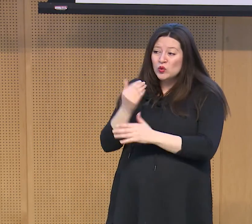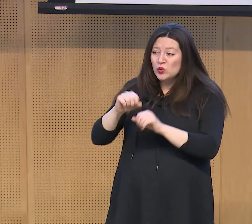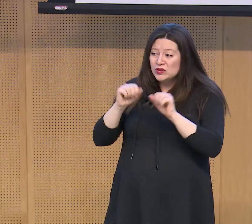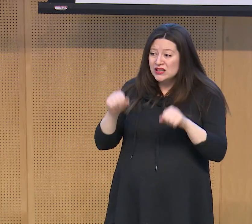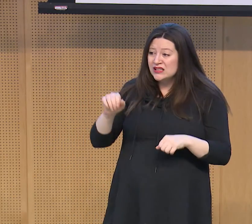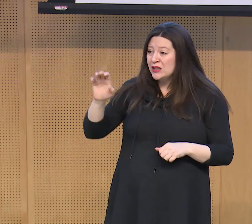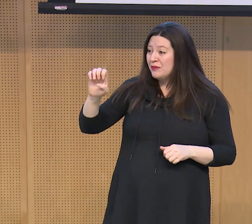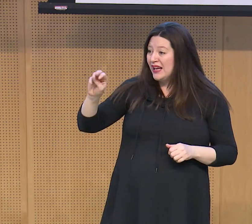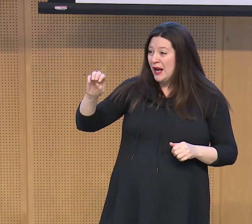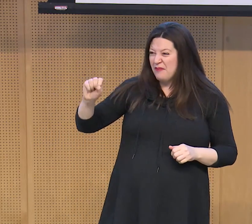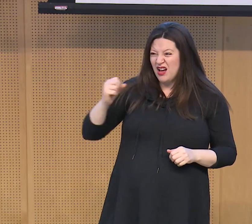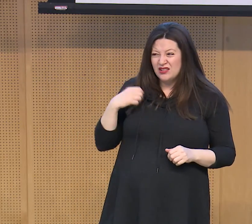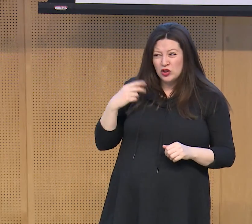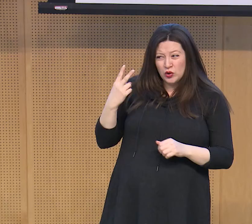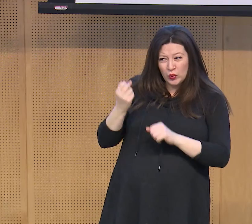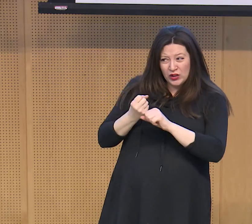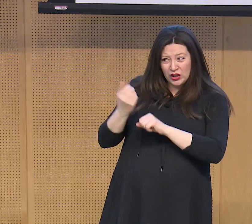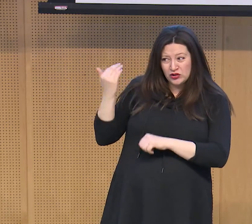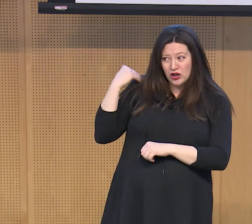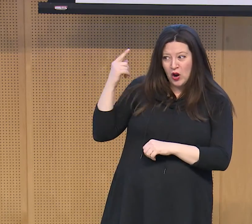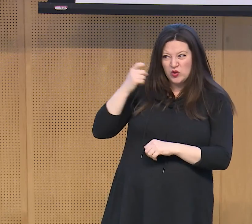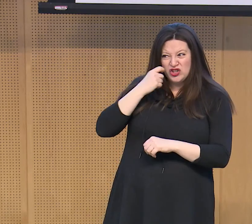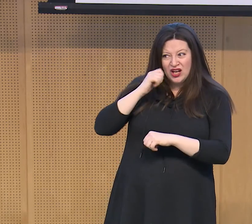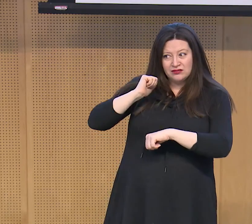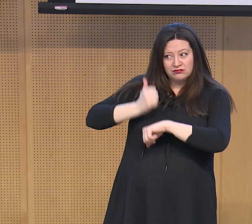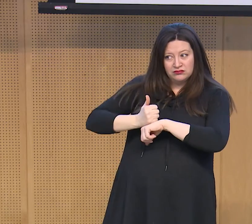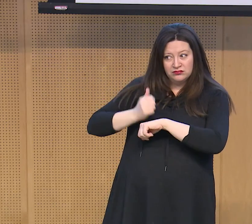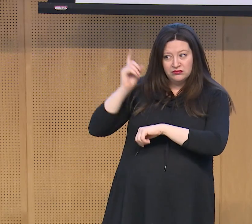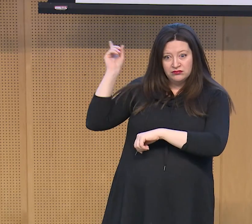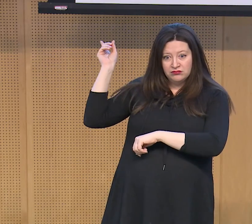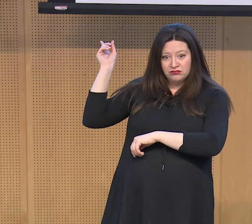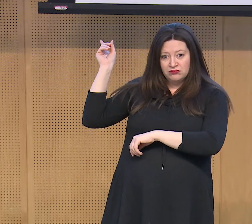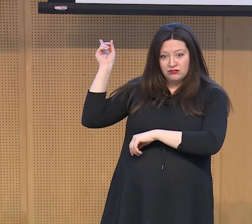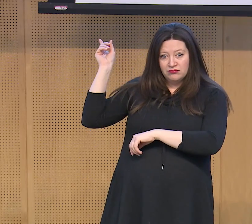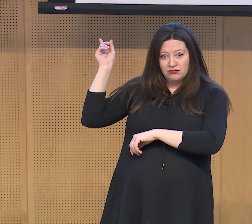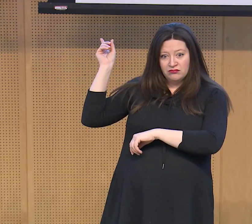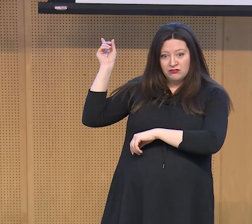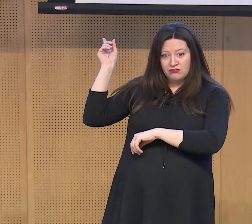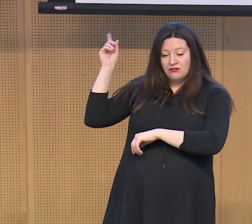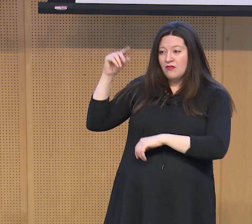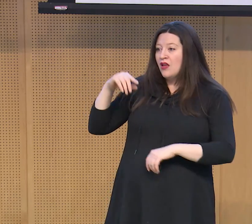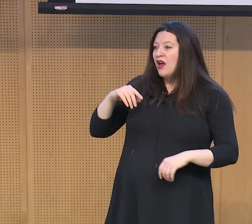of emailing. Within the new system that was established 2 years ago,